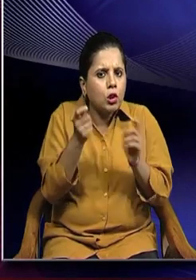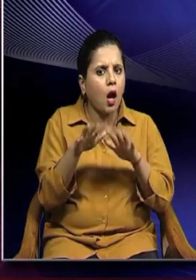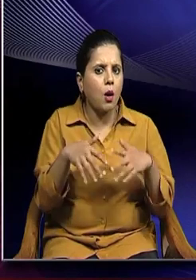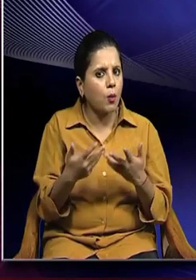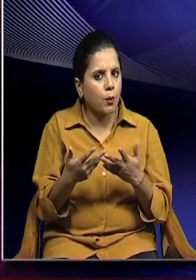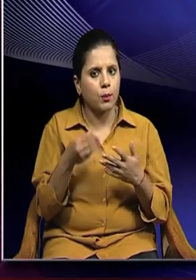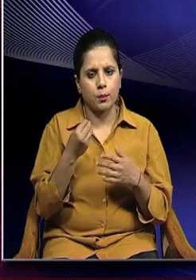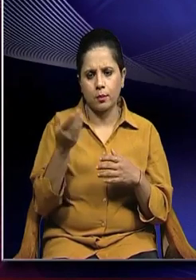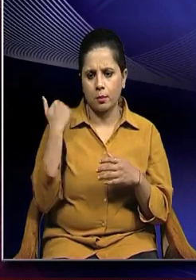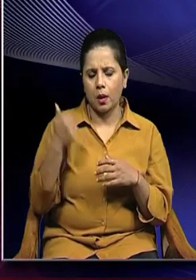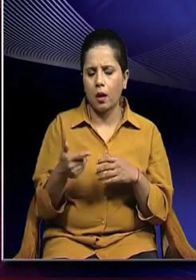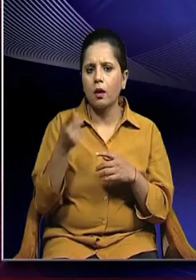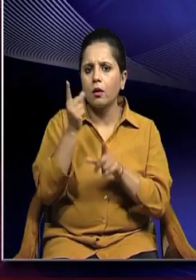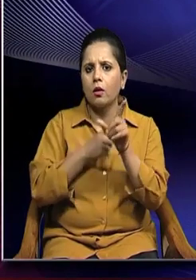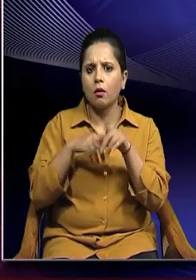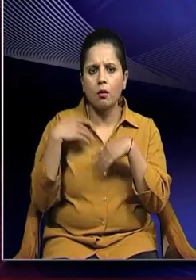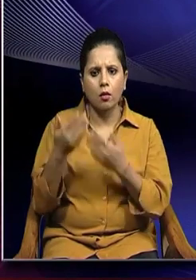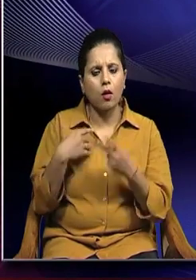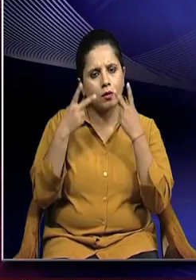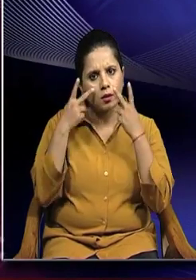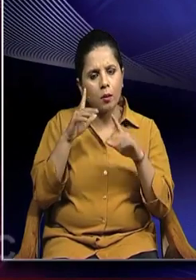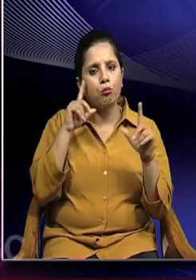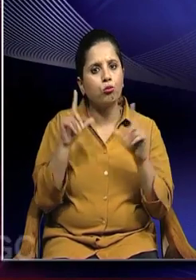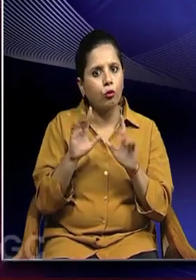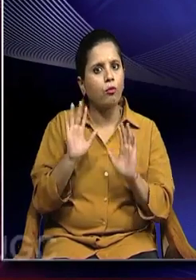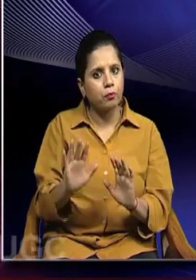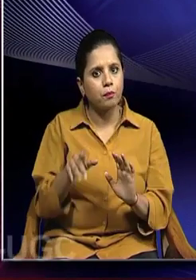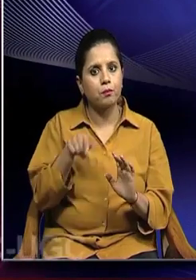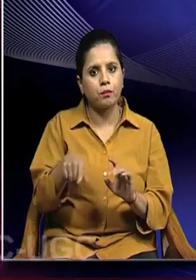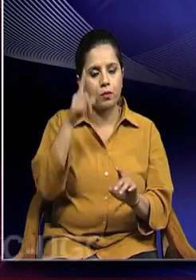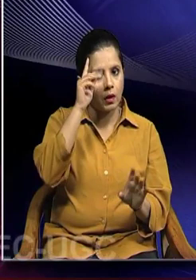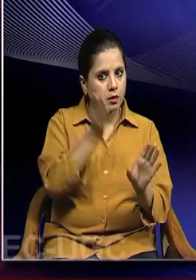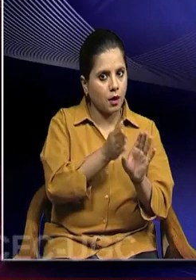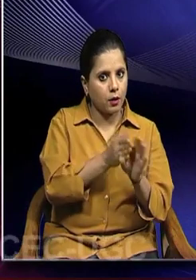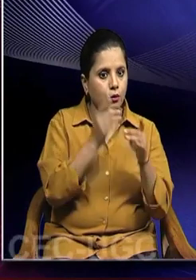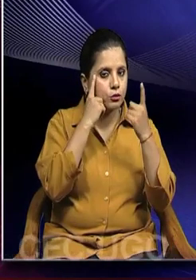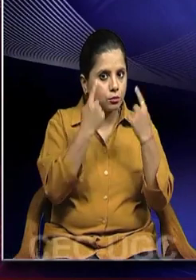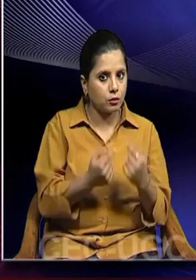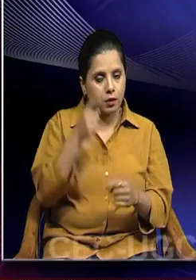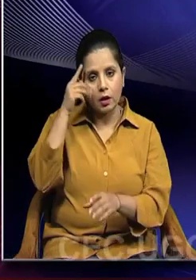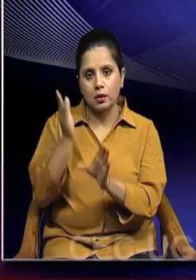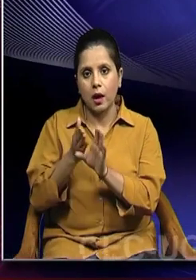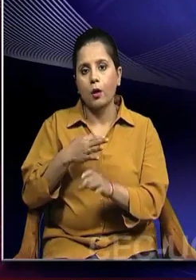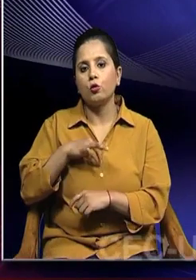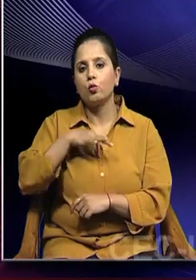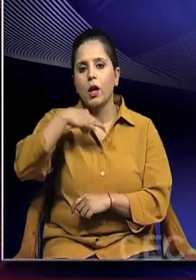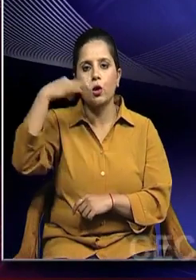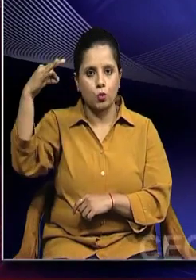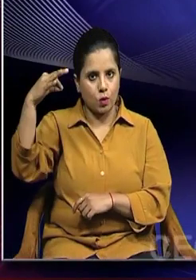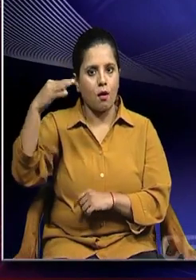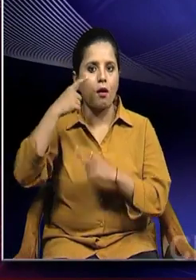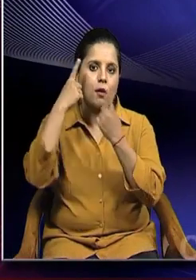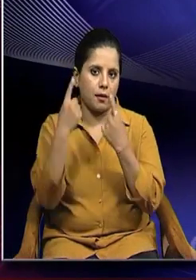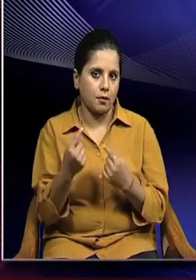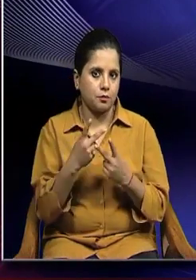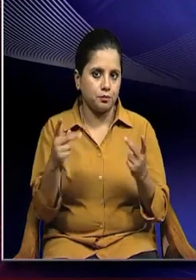During recent years, we are witnessing a shift from psychoanalysis to psycho-spiritual analysis, which